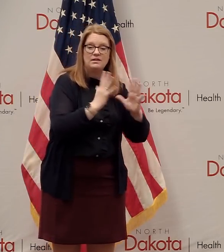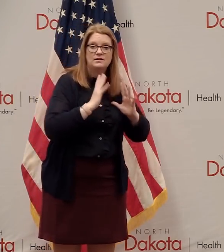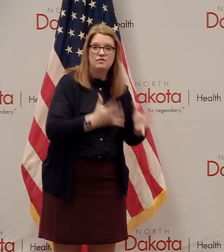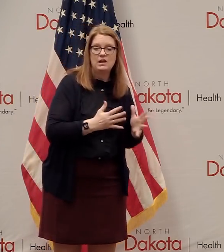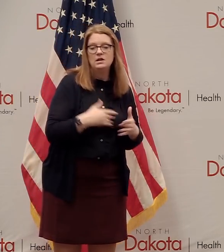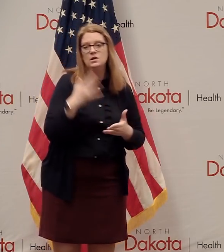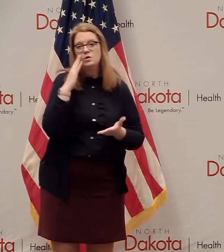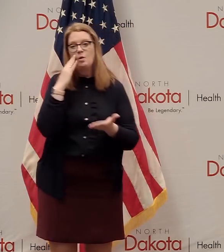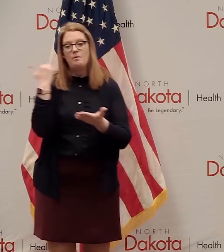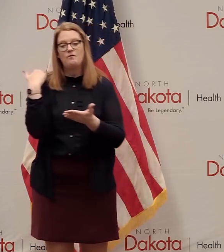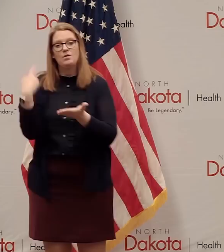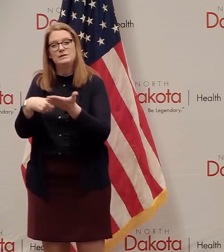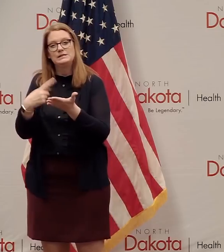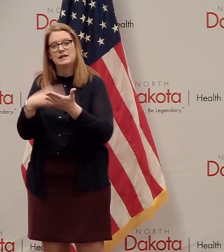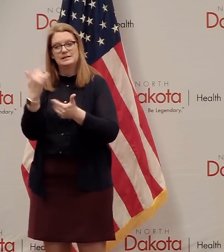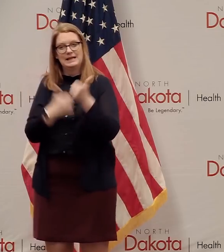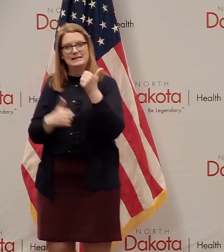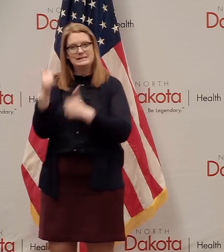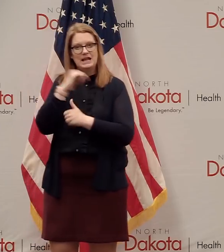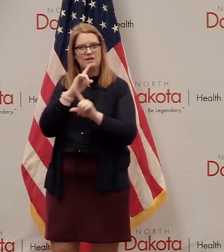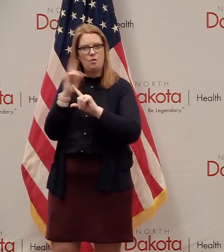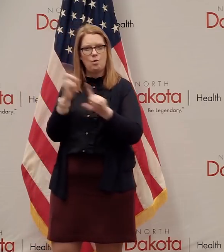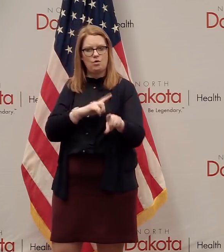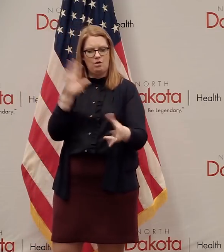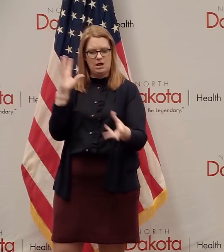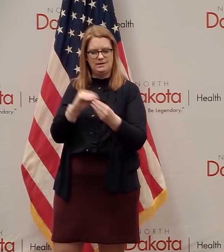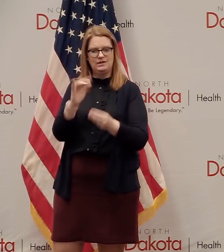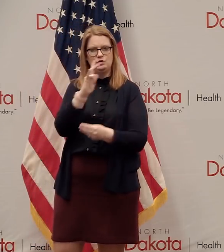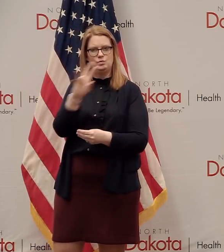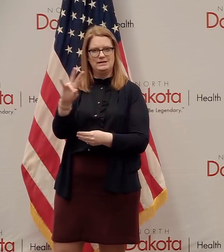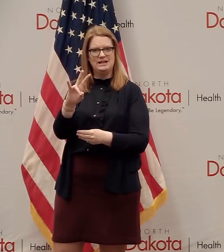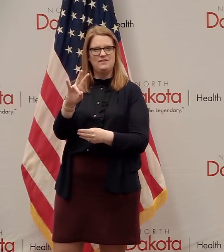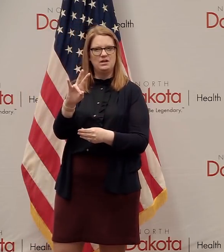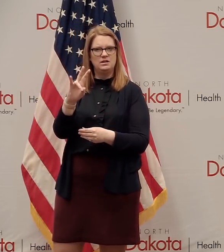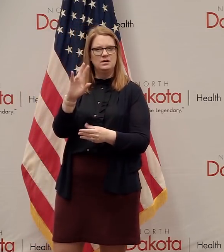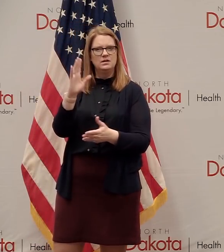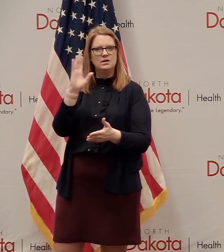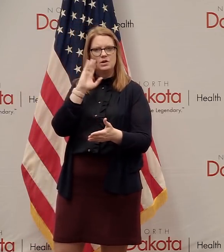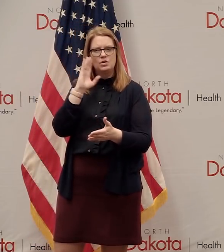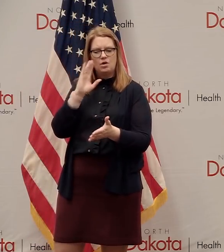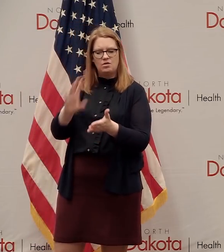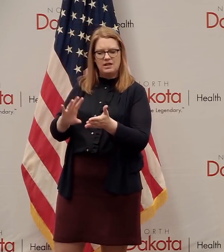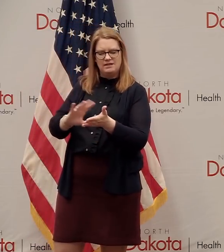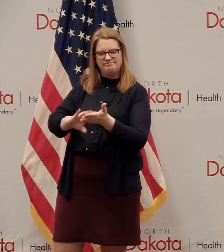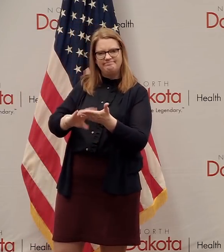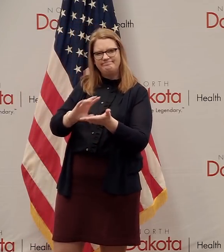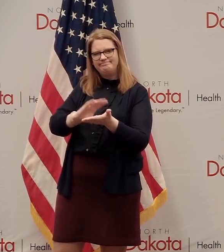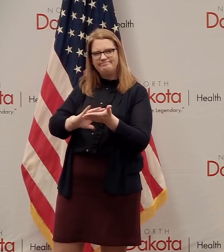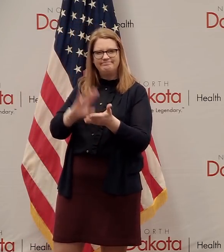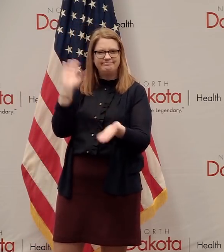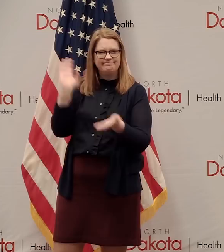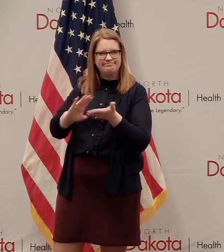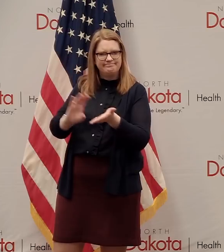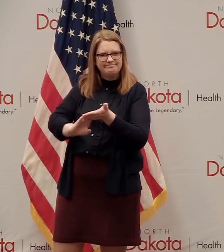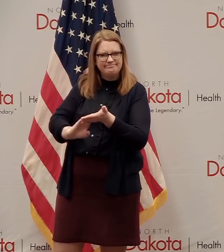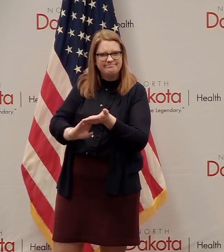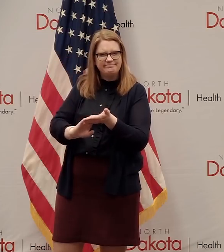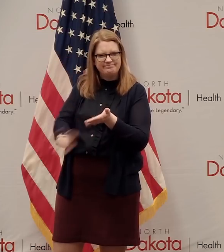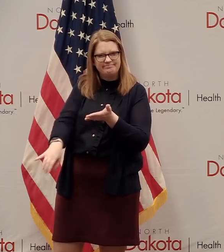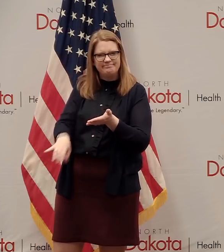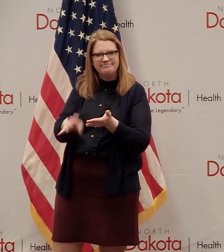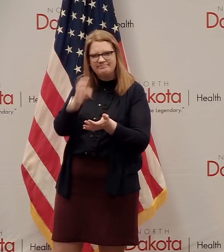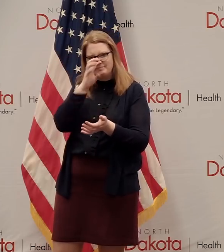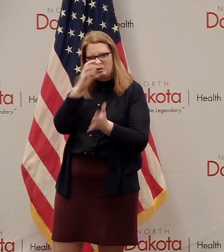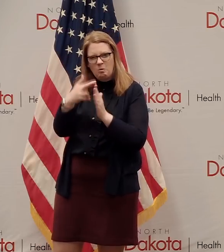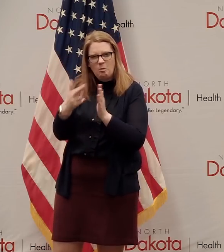executive orders, 27 of the ones that we put out related to cutting red tape, only one related to closing businesses. And those are